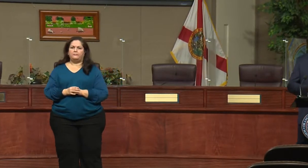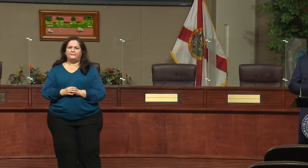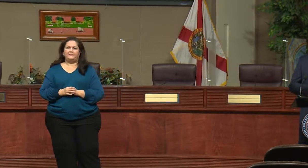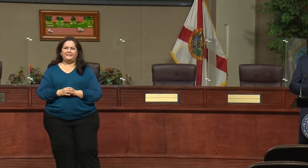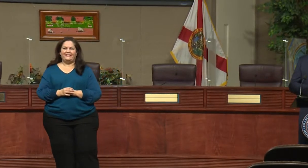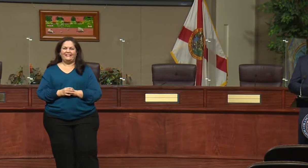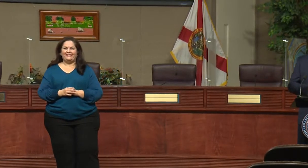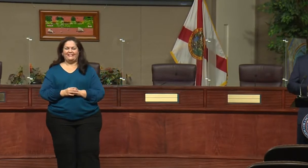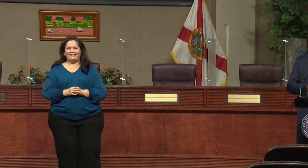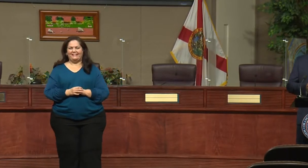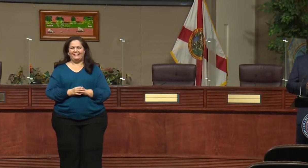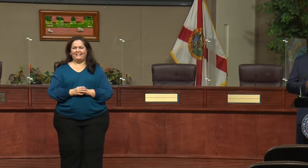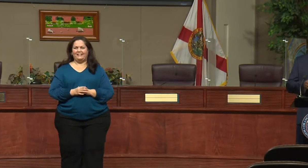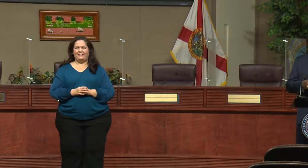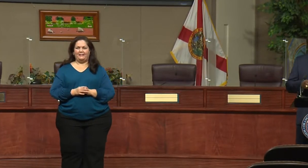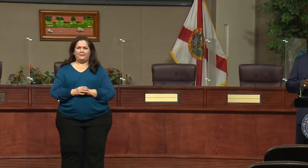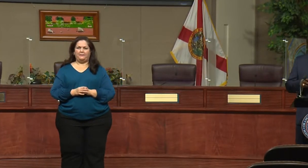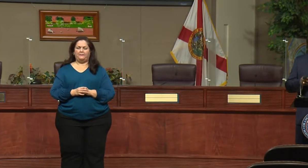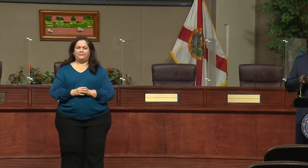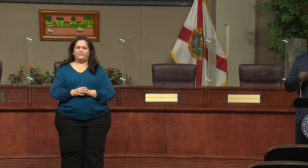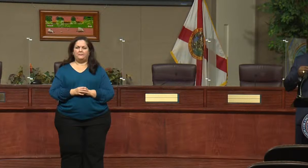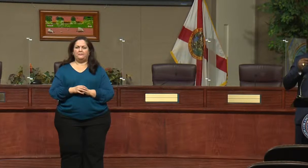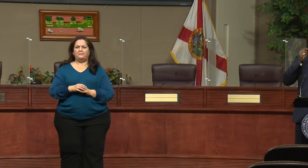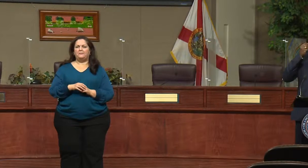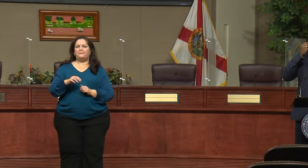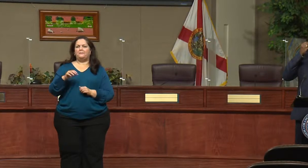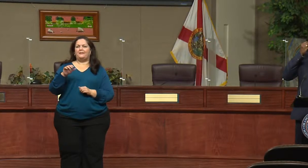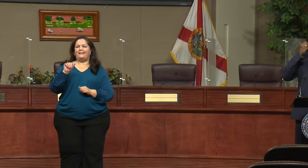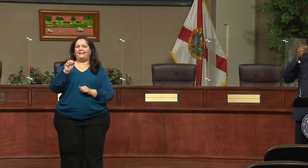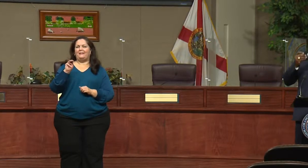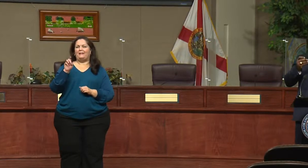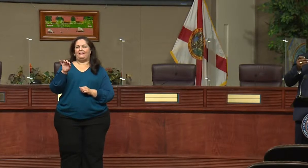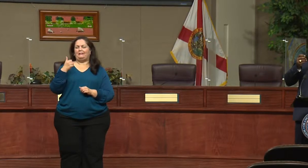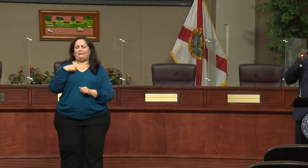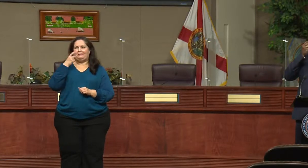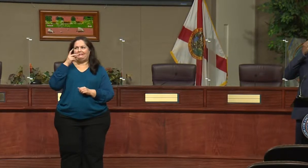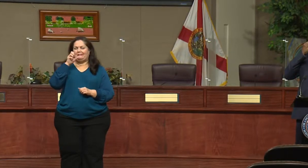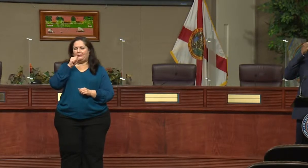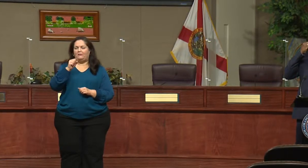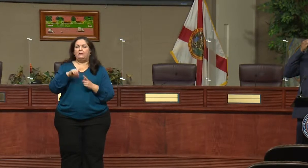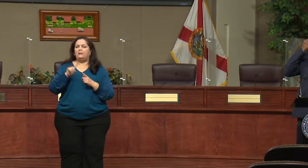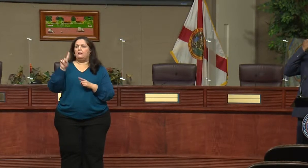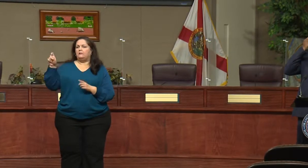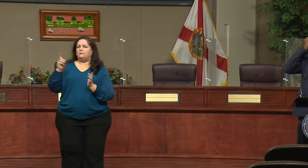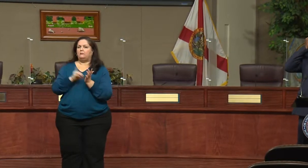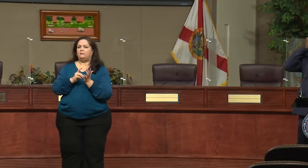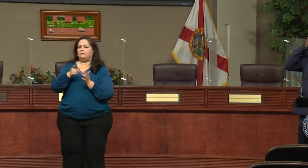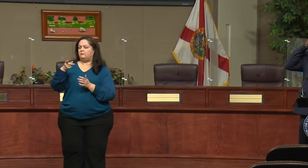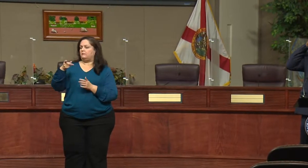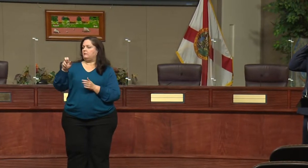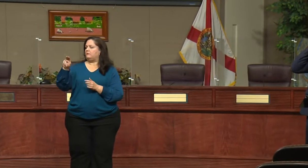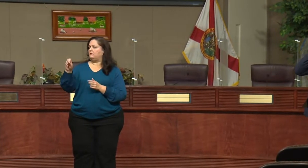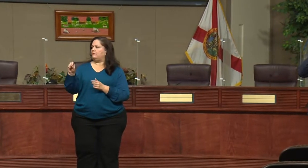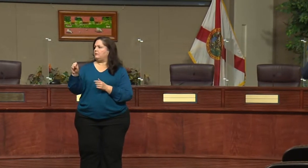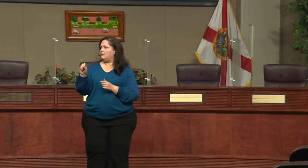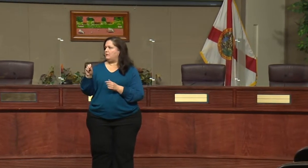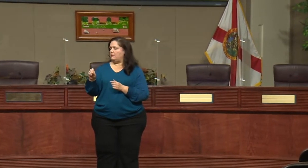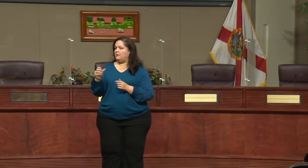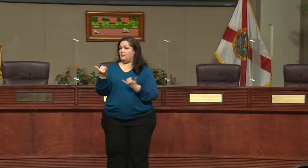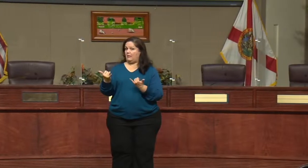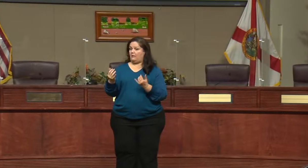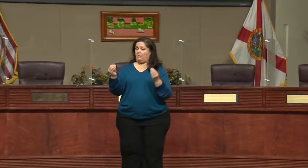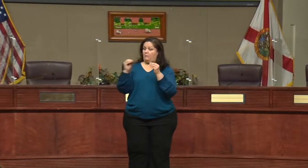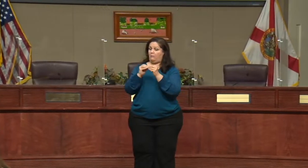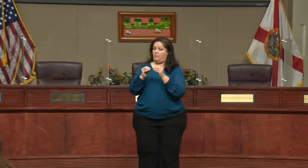I didn't even see it sneaking up there. Amanda Dukes with Channel 2, and this question is for Dr. Pino. As you're increasing the capacity